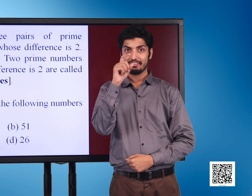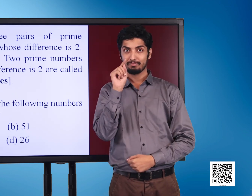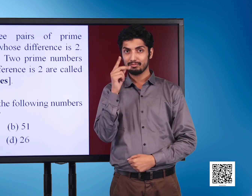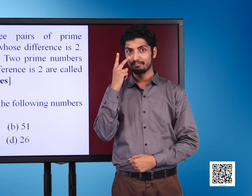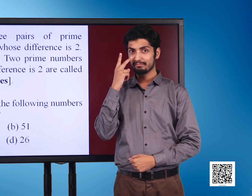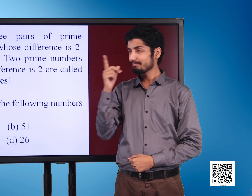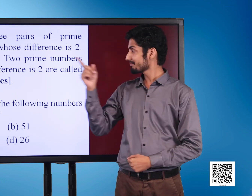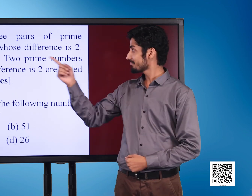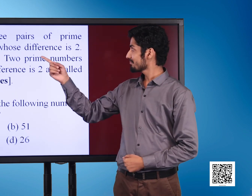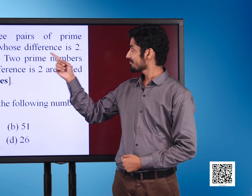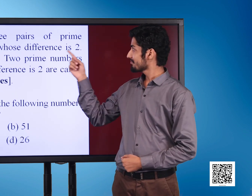Seven.